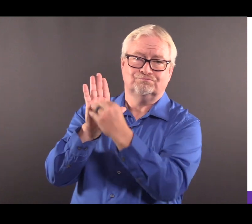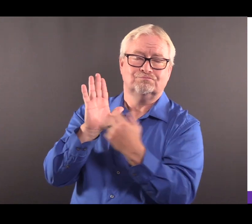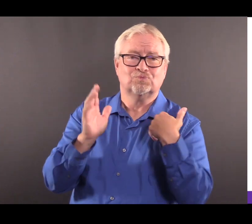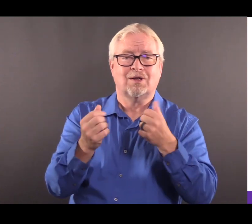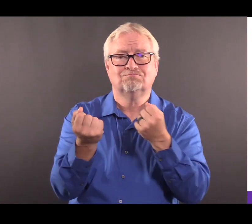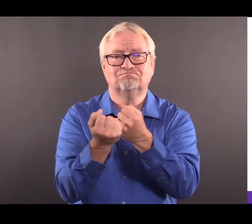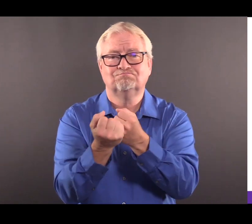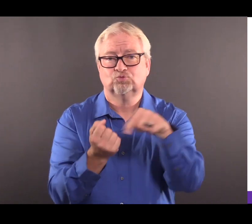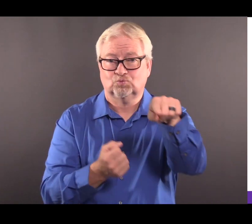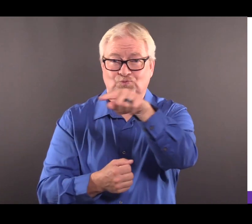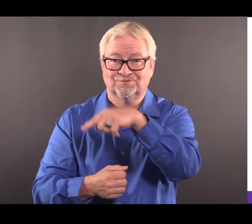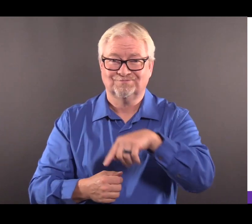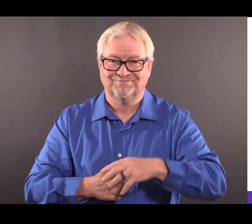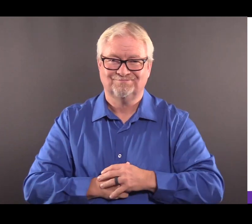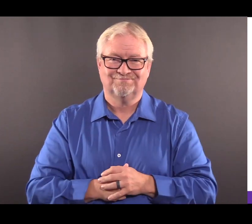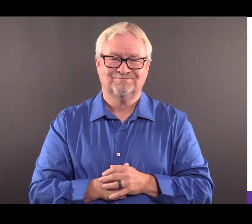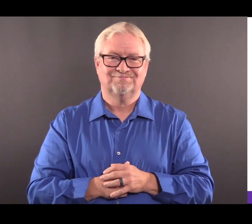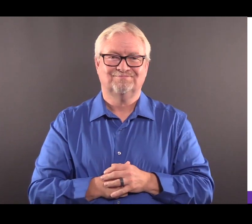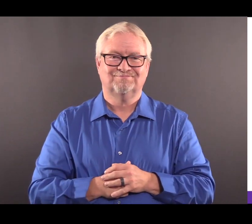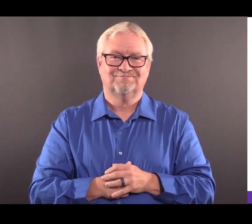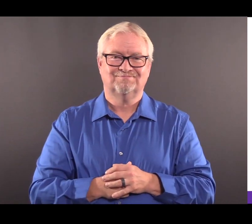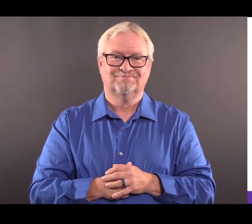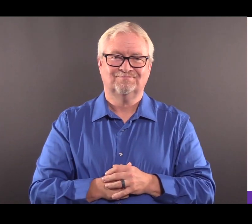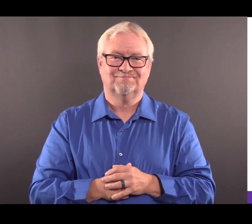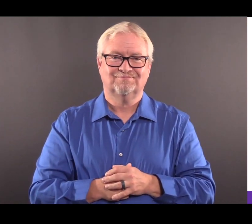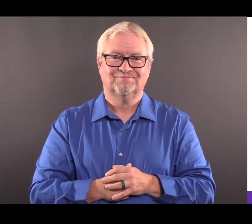we are offering should you want more information.